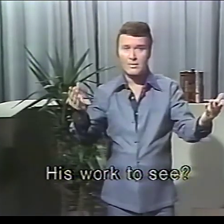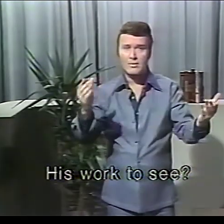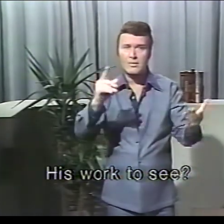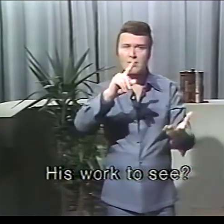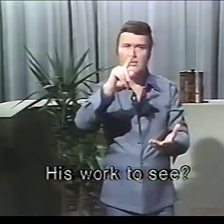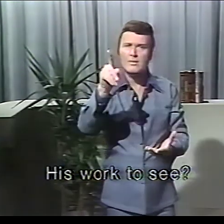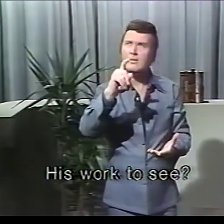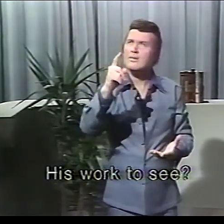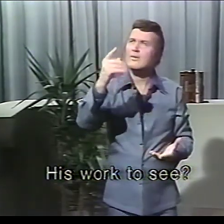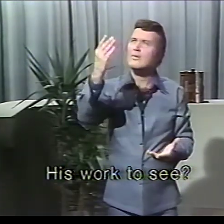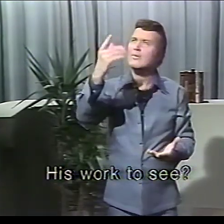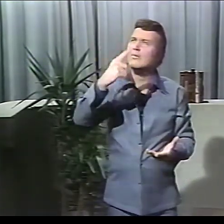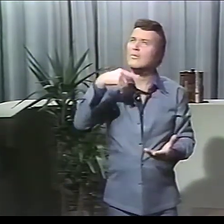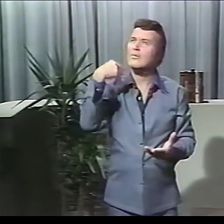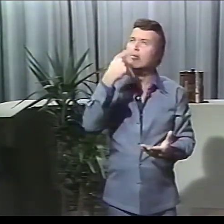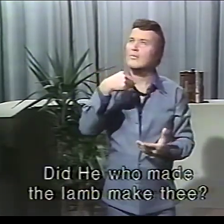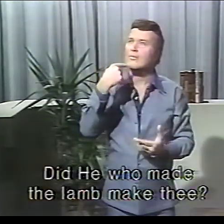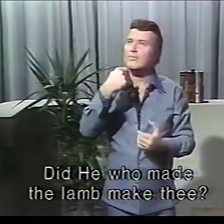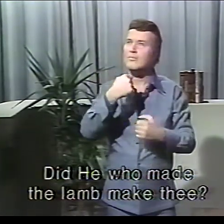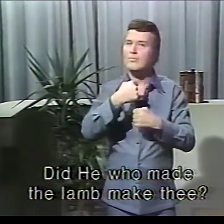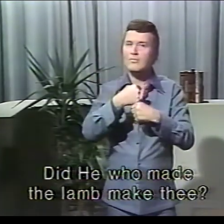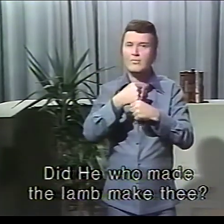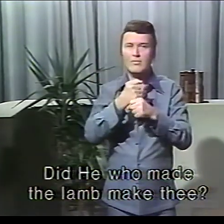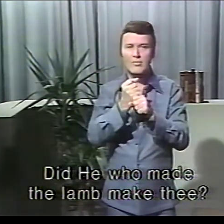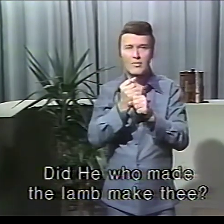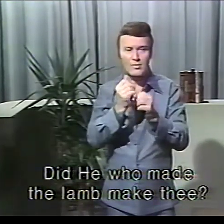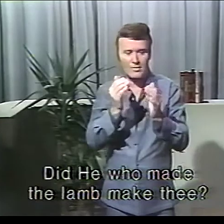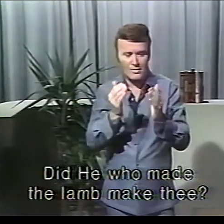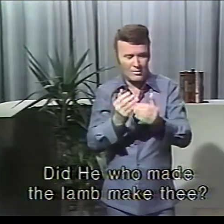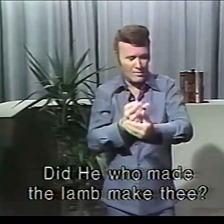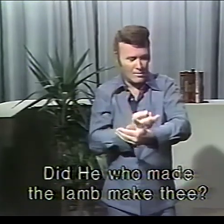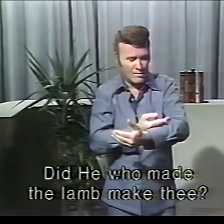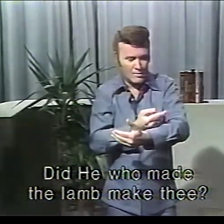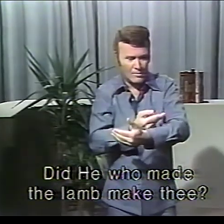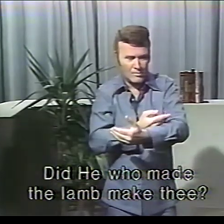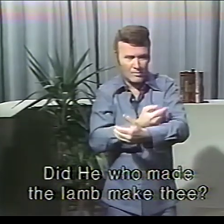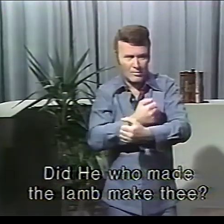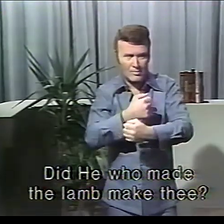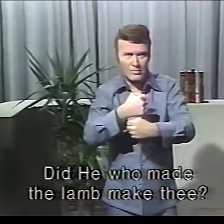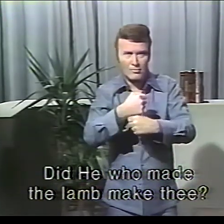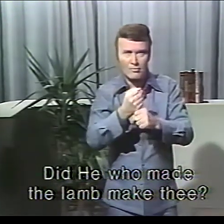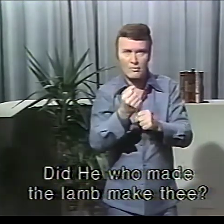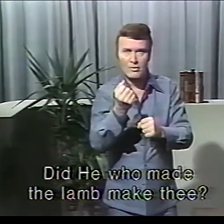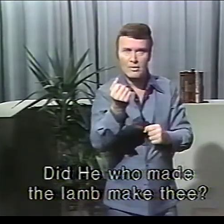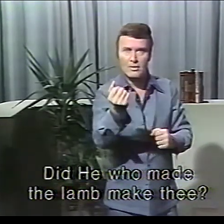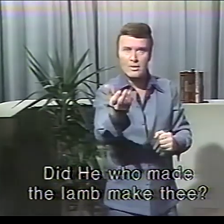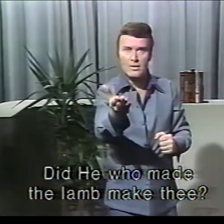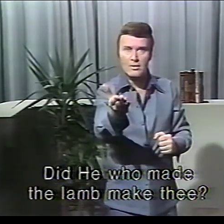His work to see? Did he who made the lamb make thee?